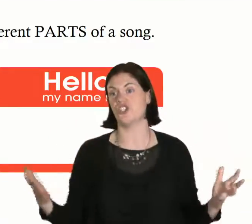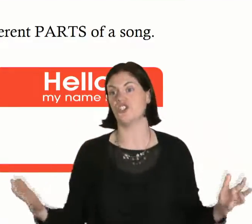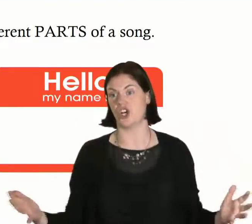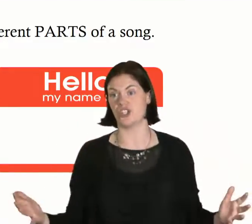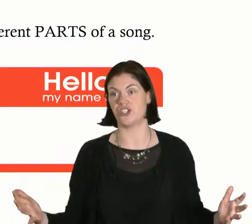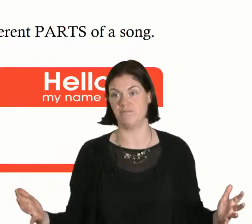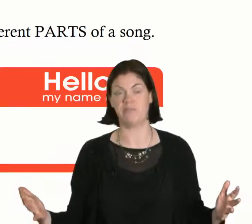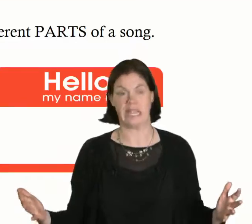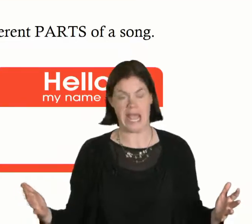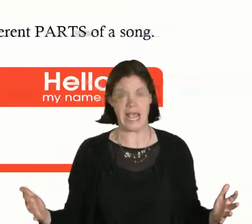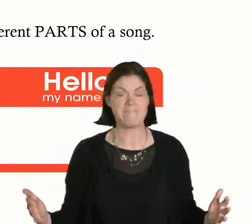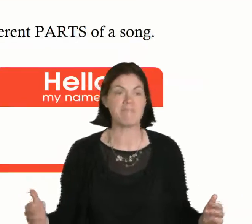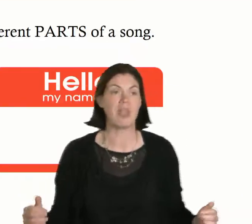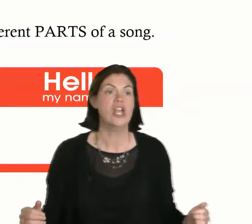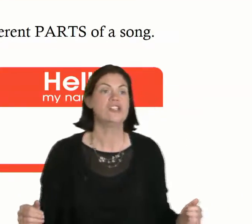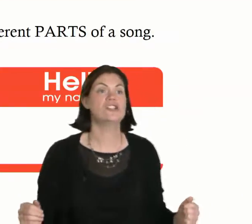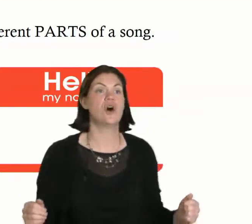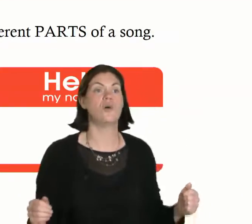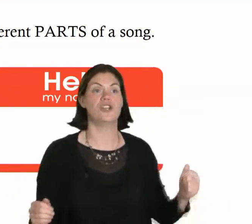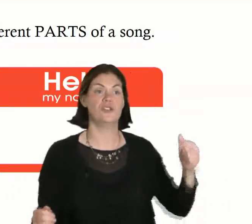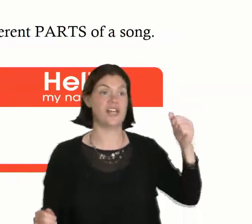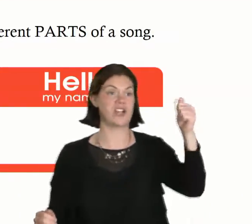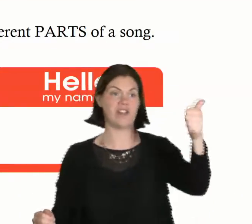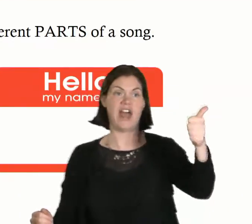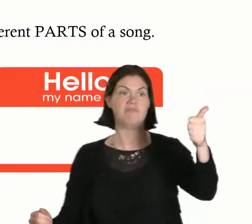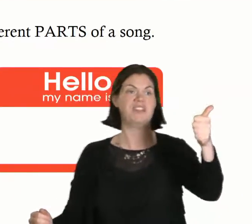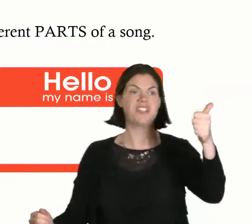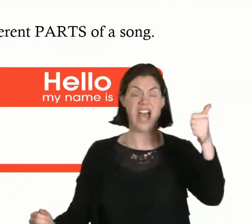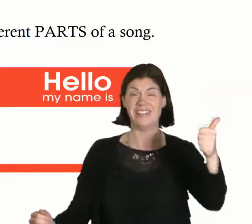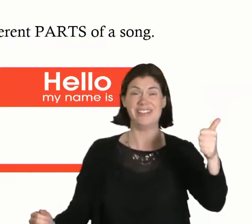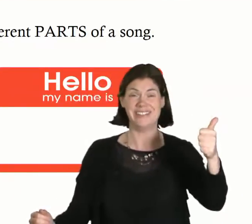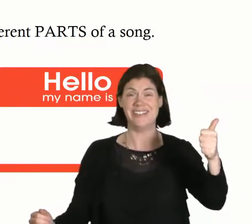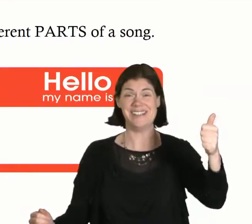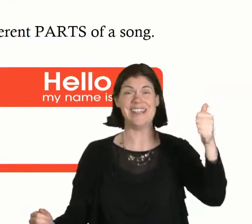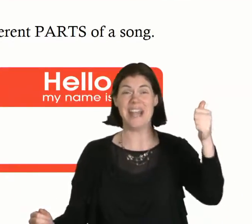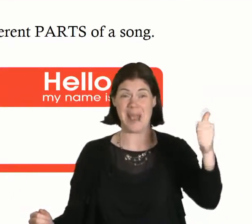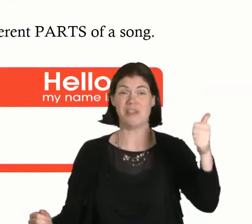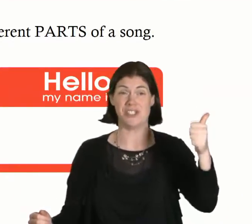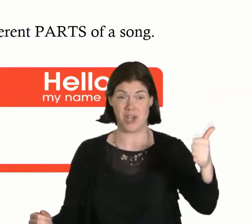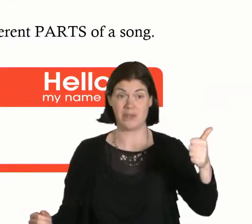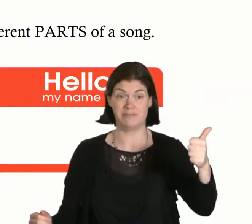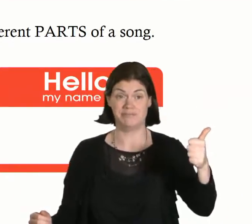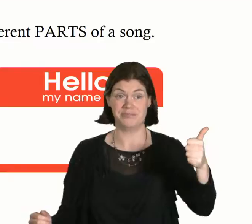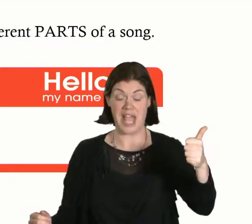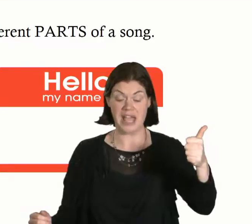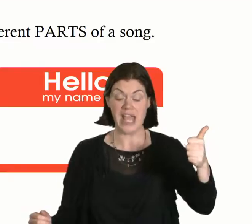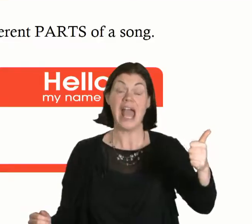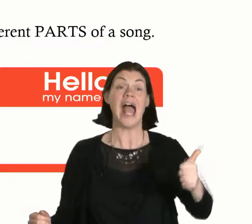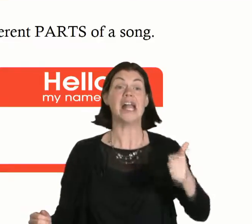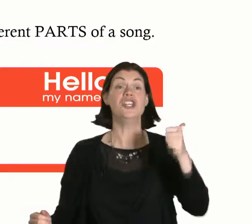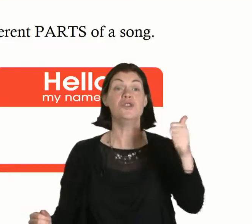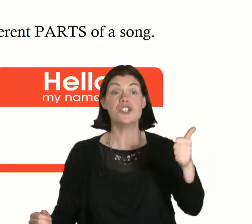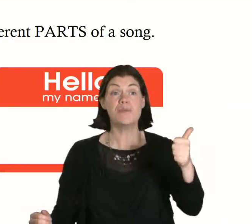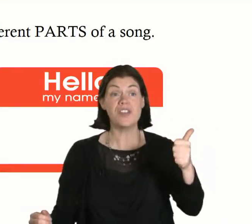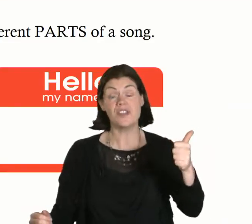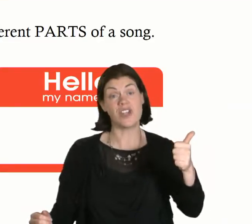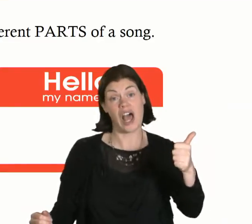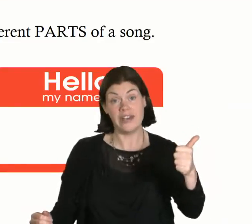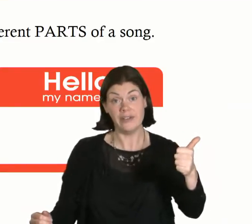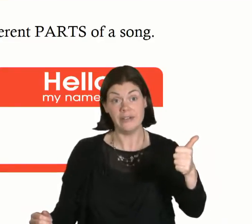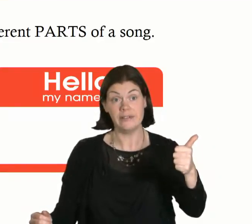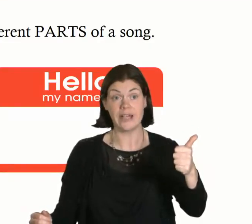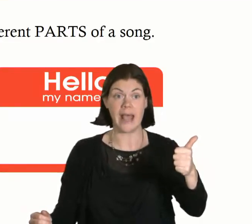going to start. Okay. So you guys got that. The title is the name of the song. Okay. And usually within